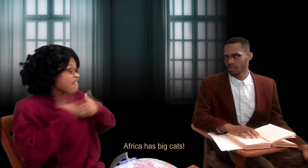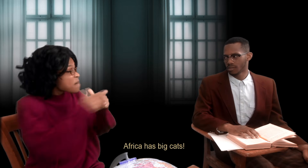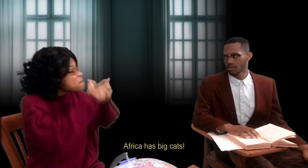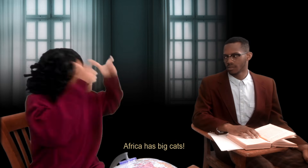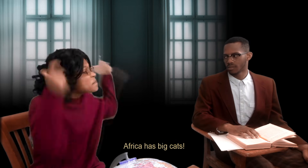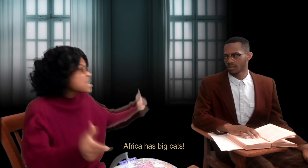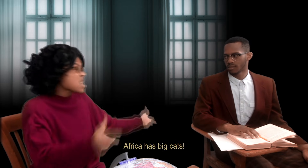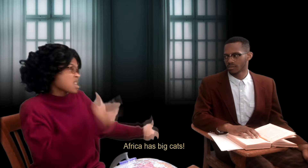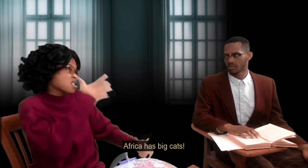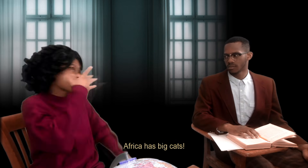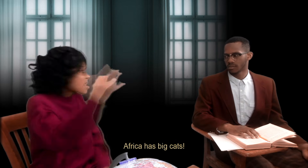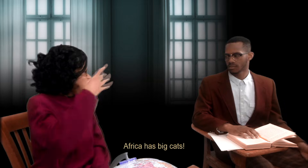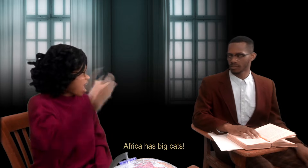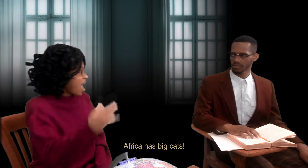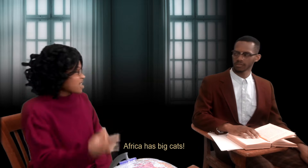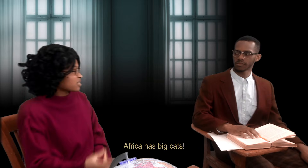Africa has big cats.